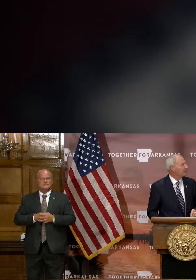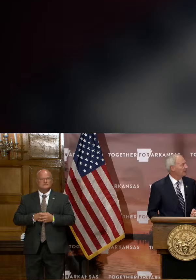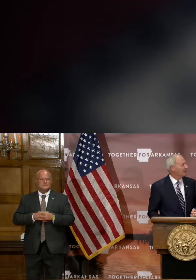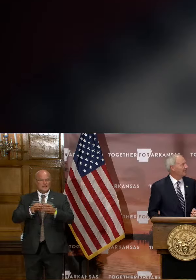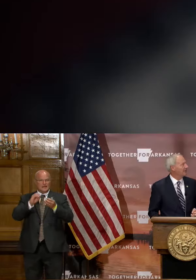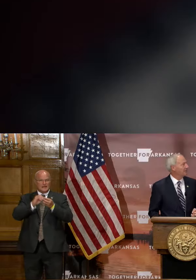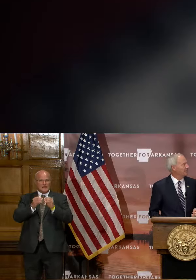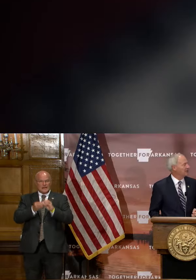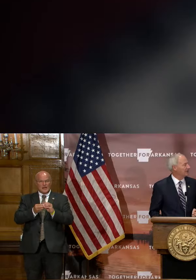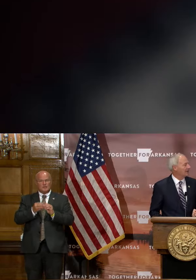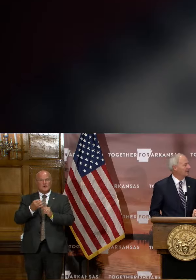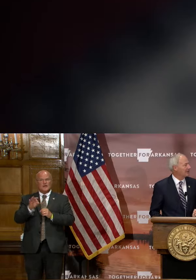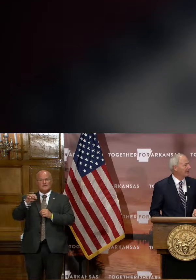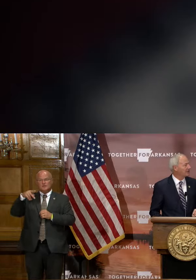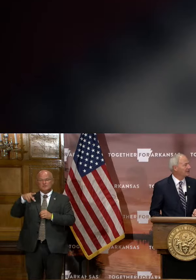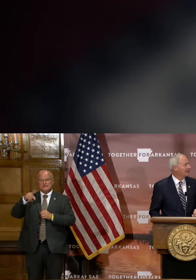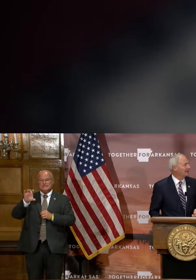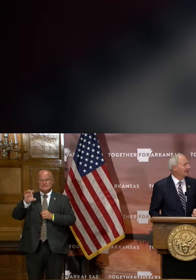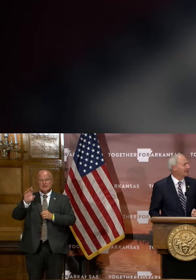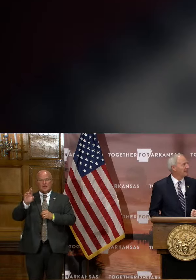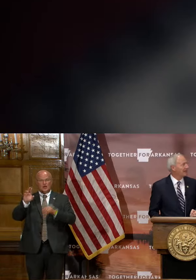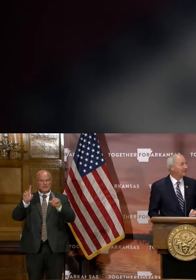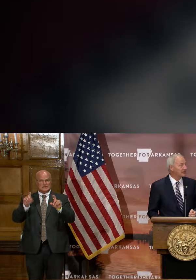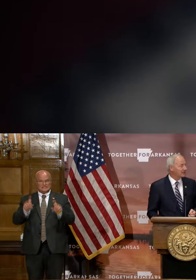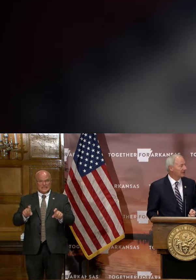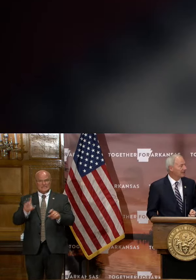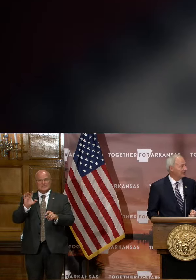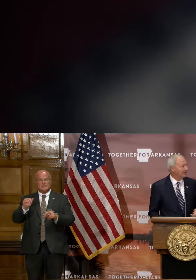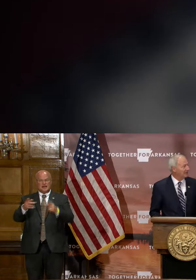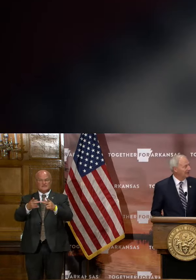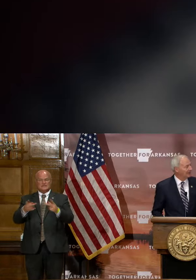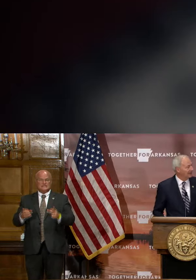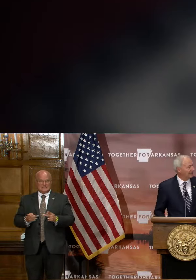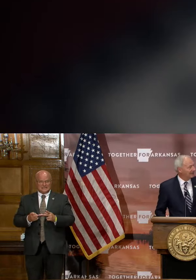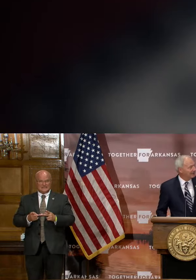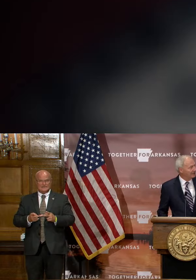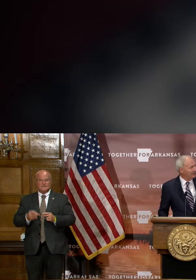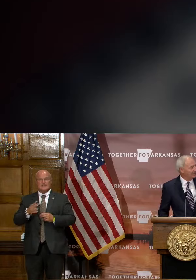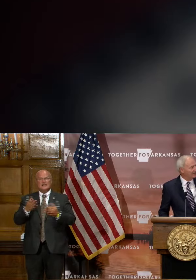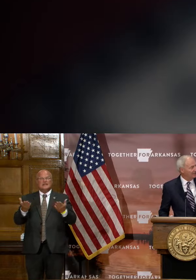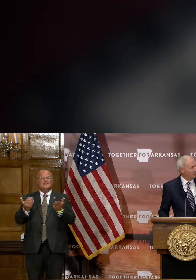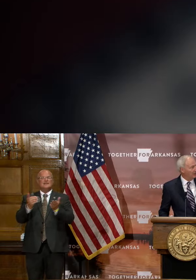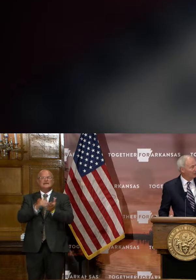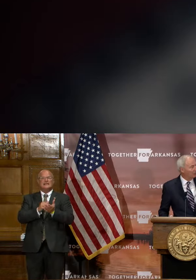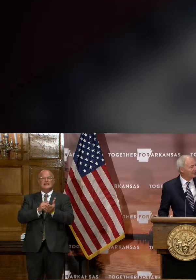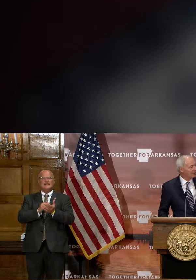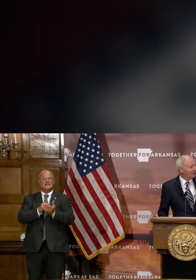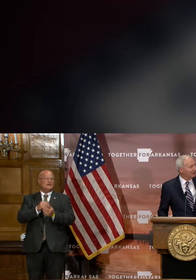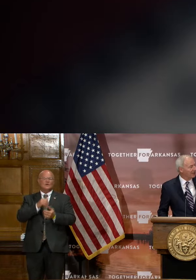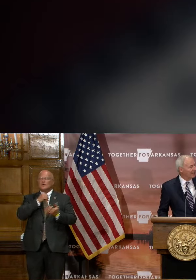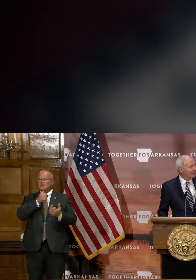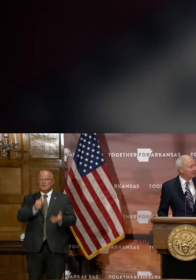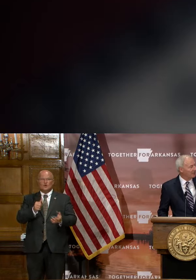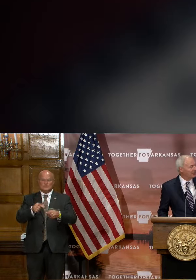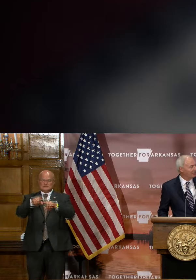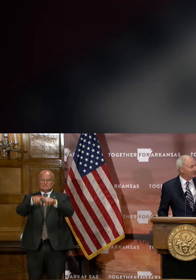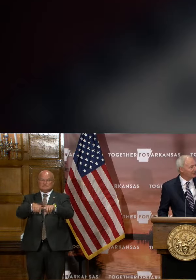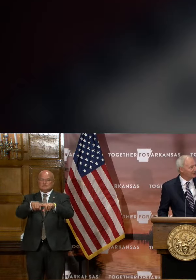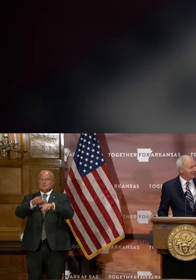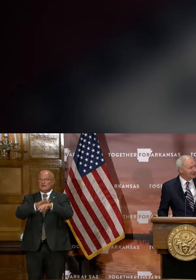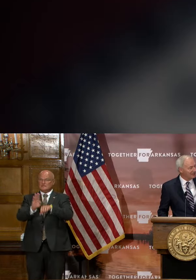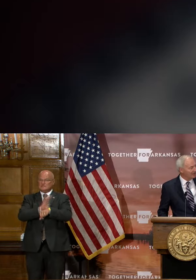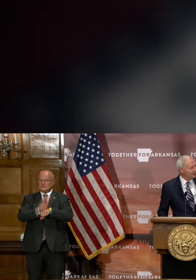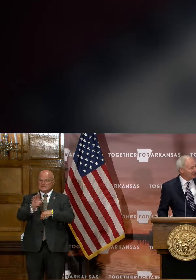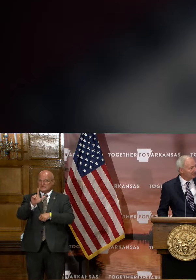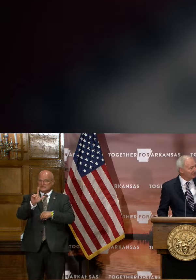the number of PCR tests by facility. And here again, we don't want to totally rely upon our